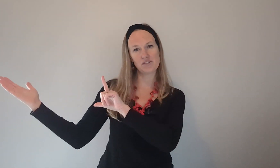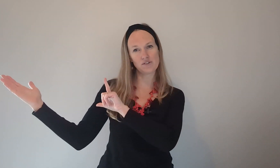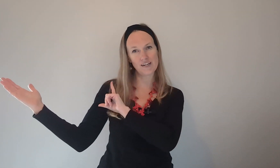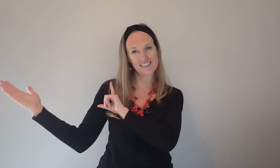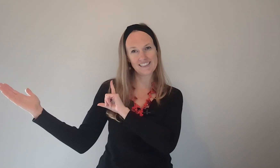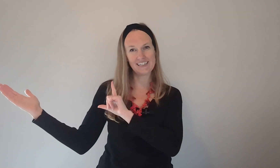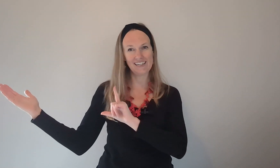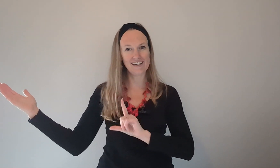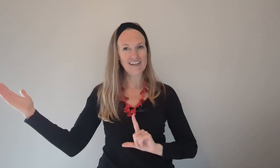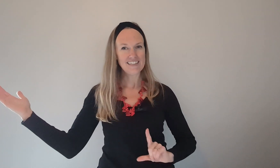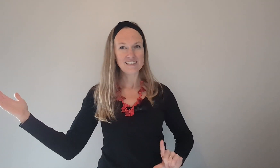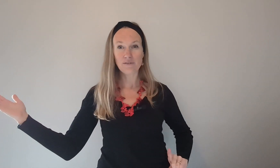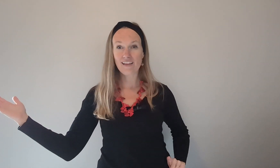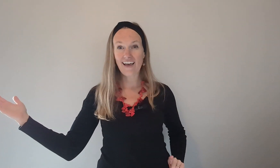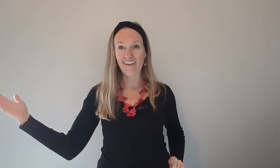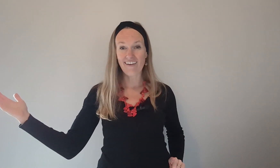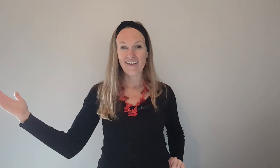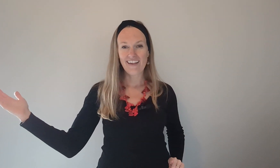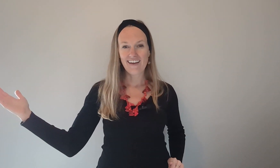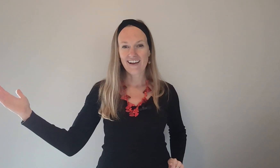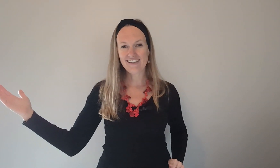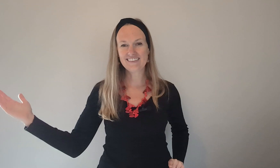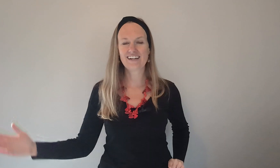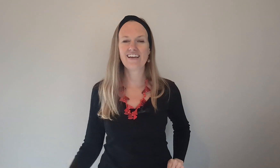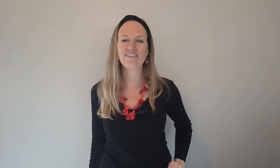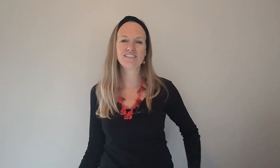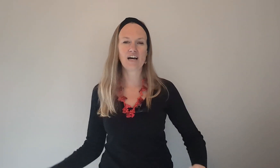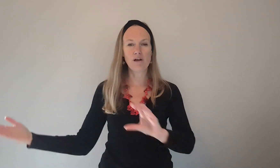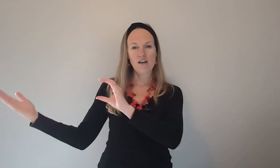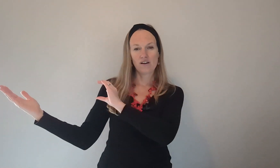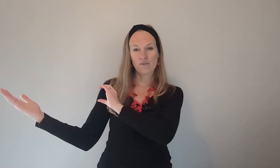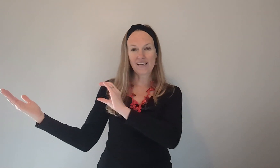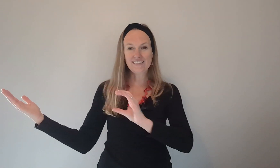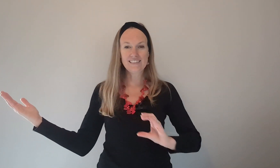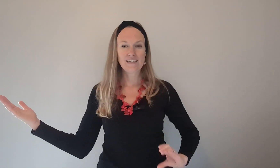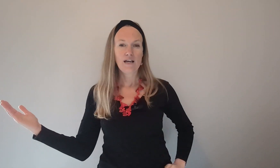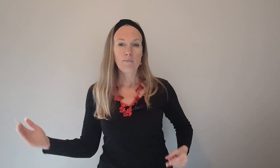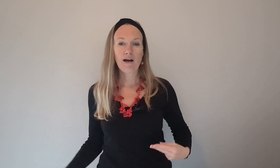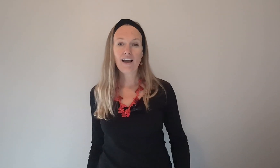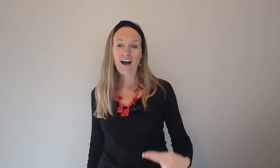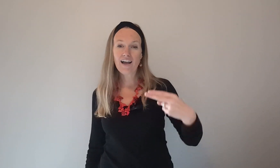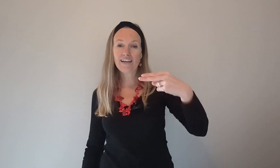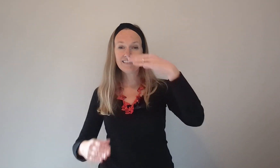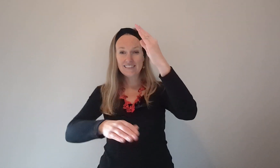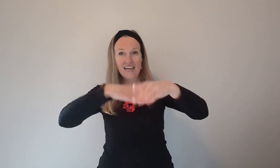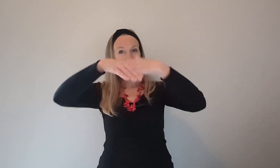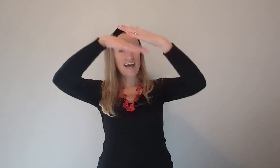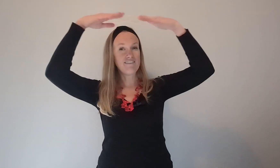as Christ and King, just with an L. Okay, let's try that from the top. Christ by highest,